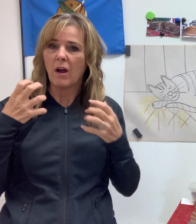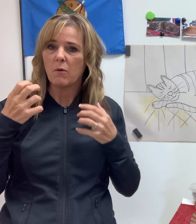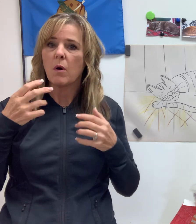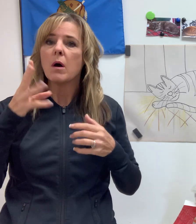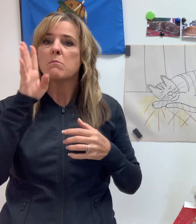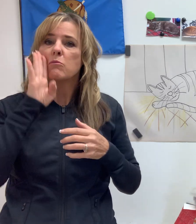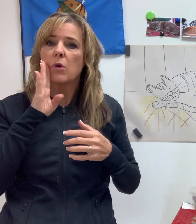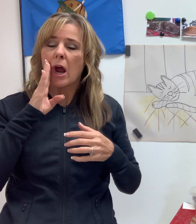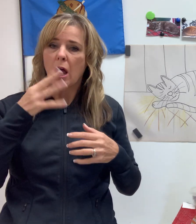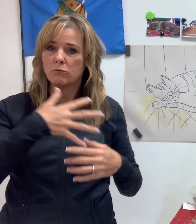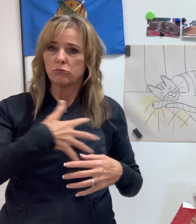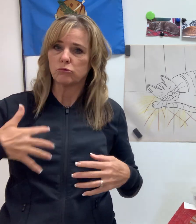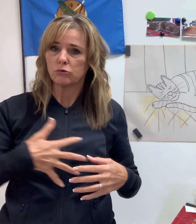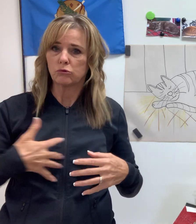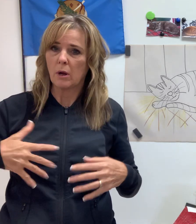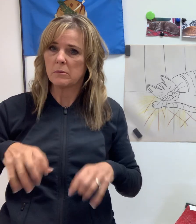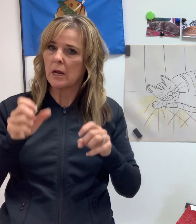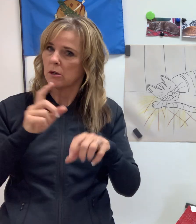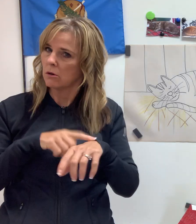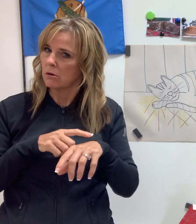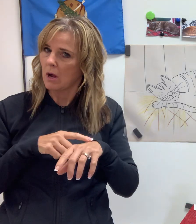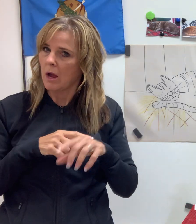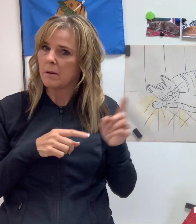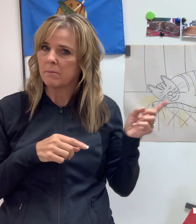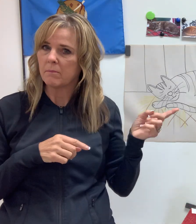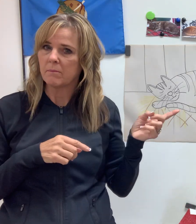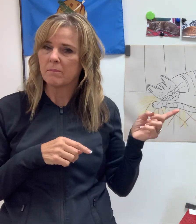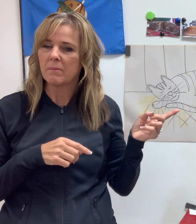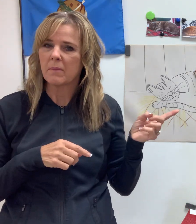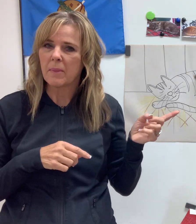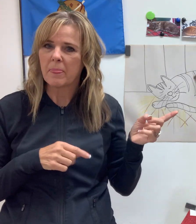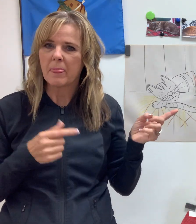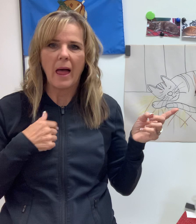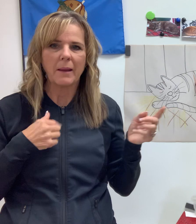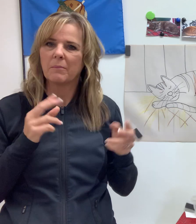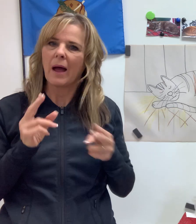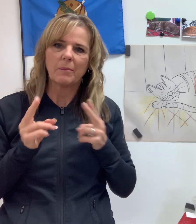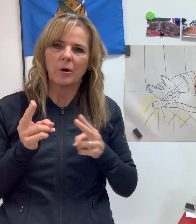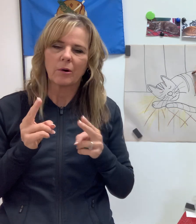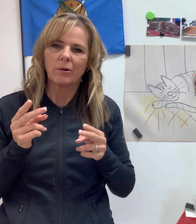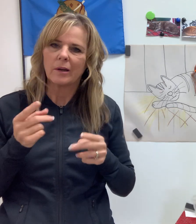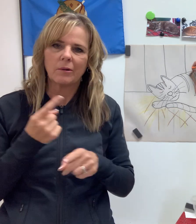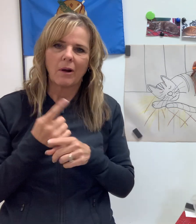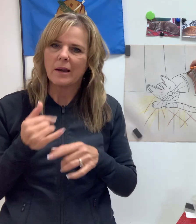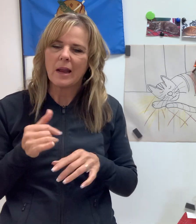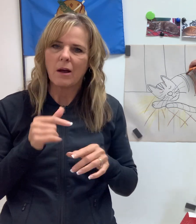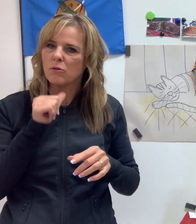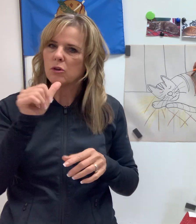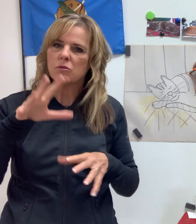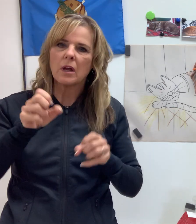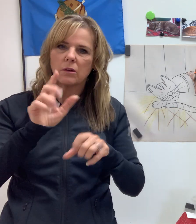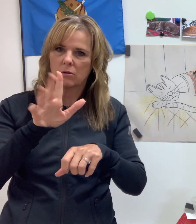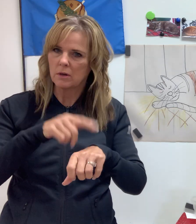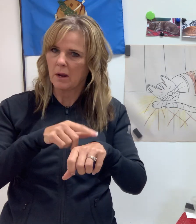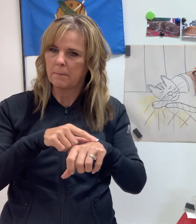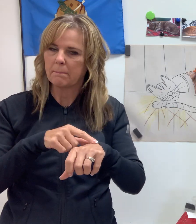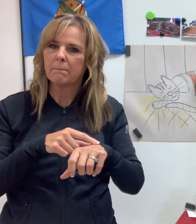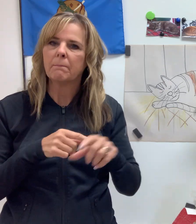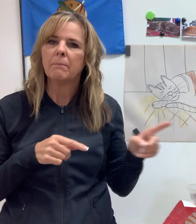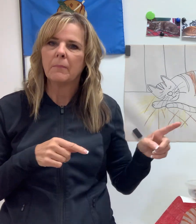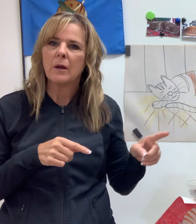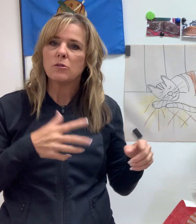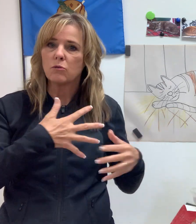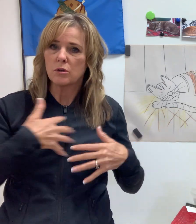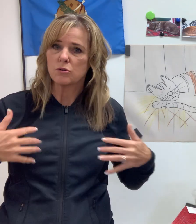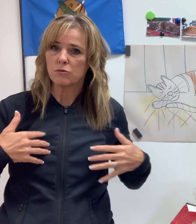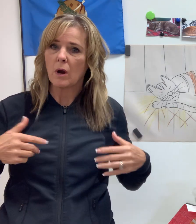stripes, I'm going to take my time. You guys will do much better coloring than Miss Adams. I'm scribble scrabbling right now. But I want you to take your time, do the